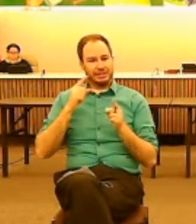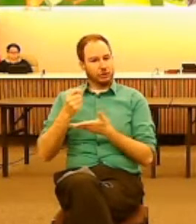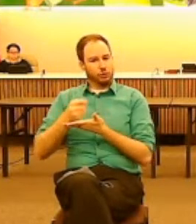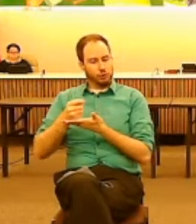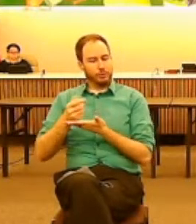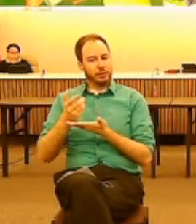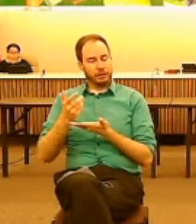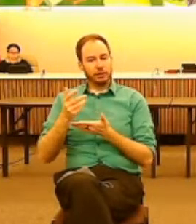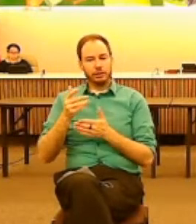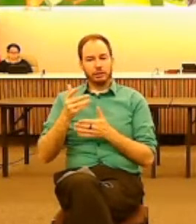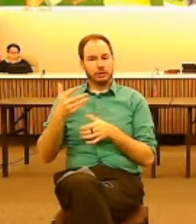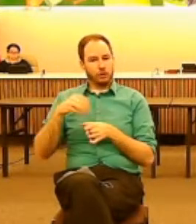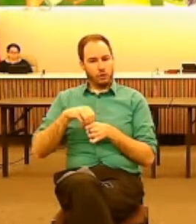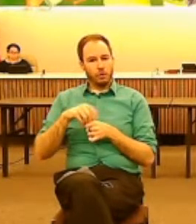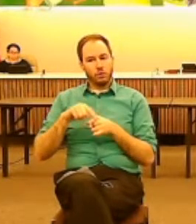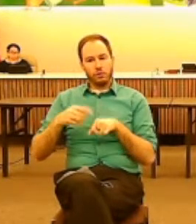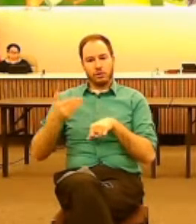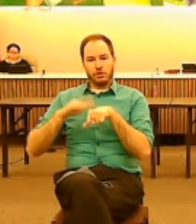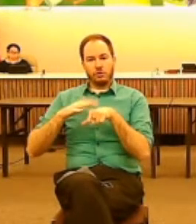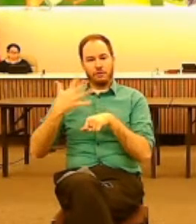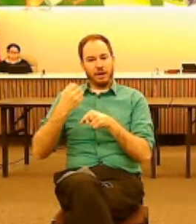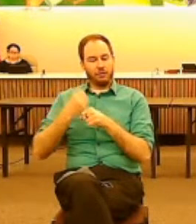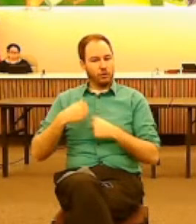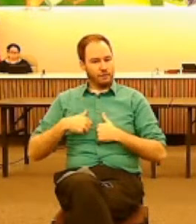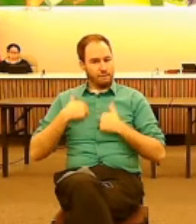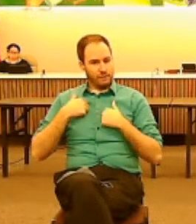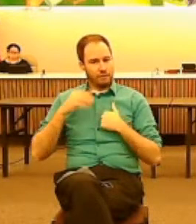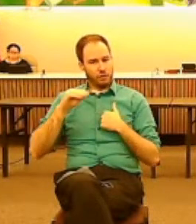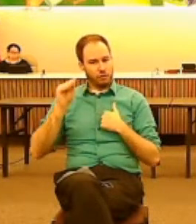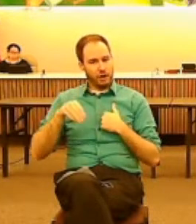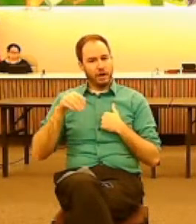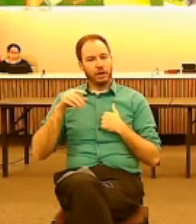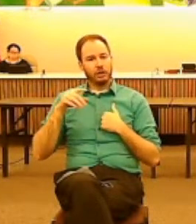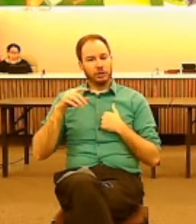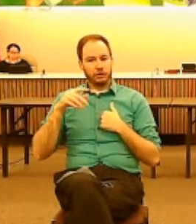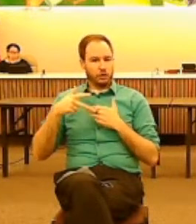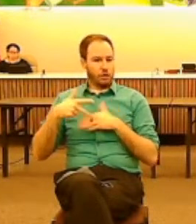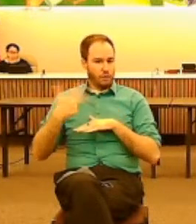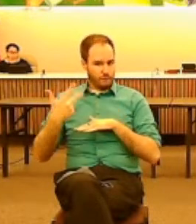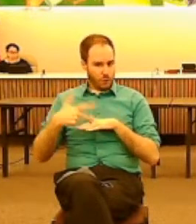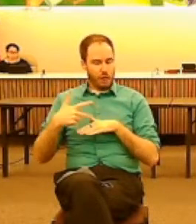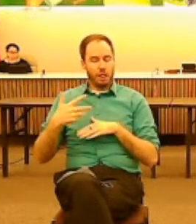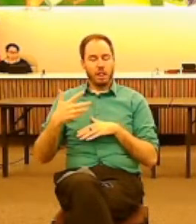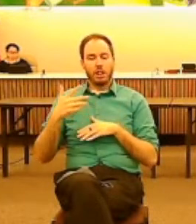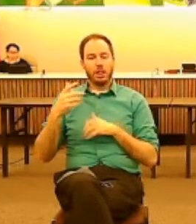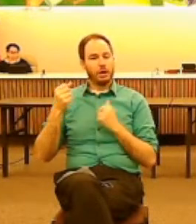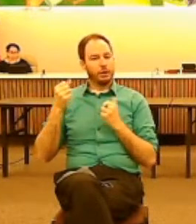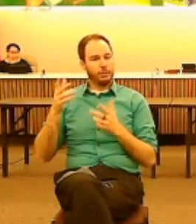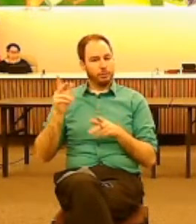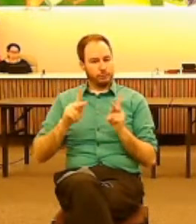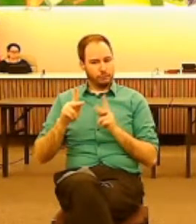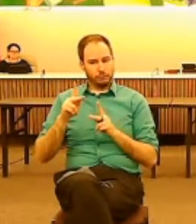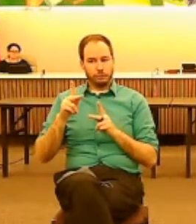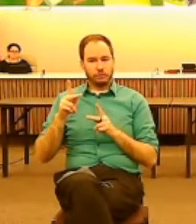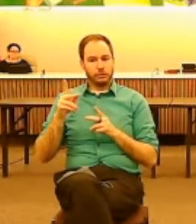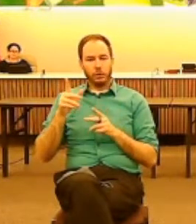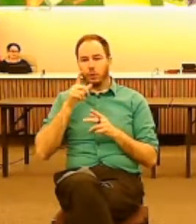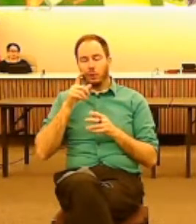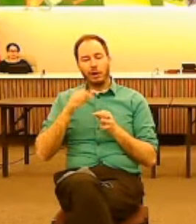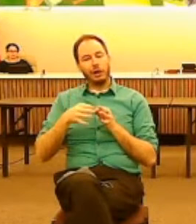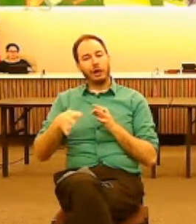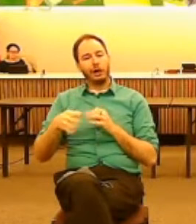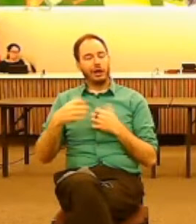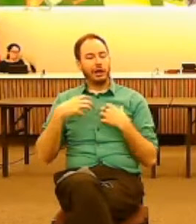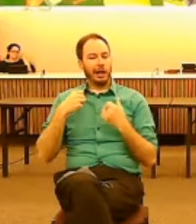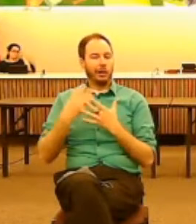including increasing the 5-year survival rate by more than 3-fold. And whereas many people have put off health screenings due